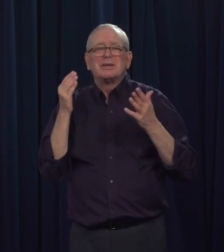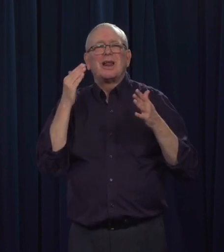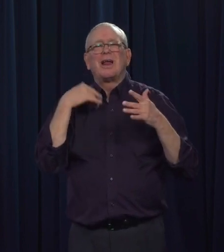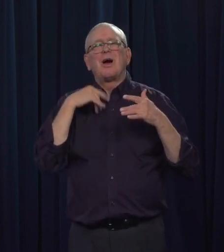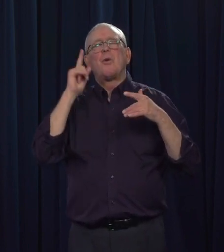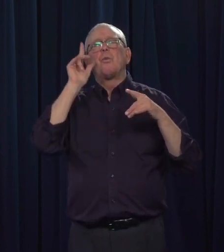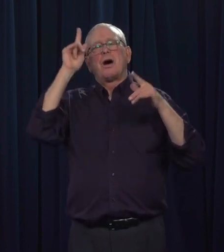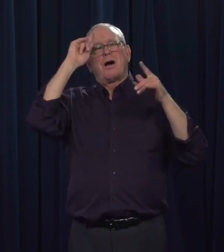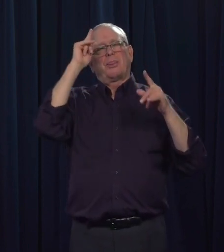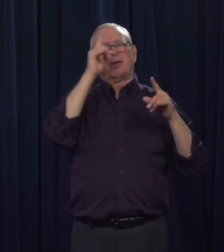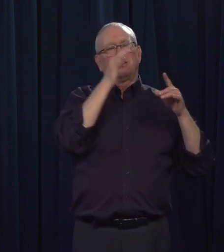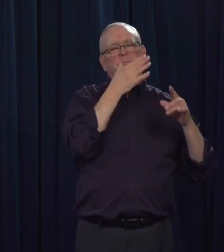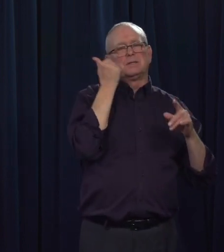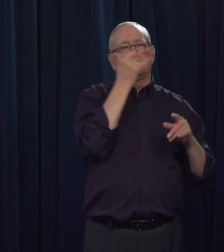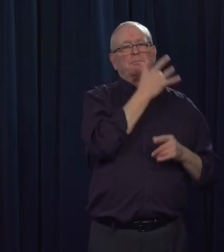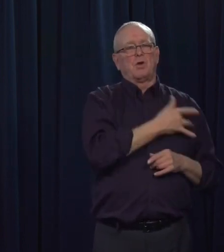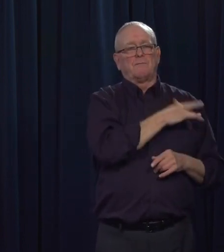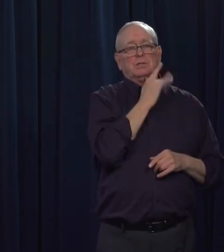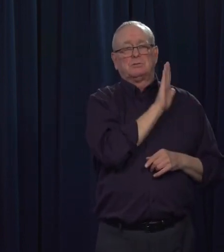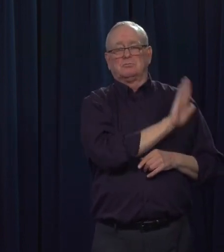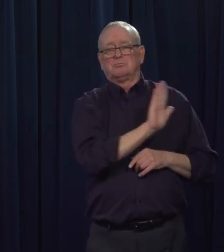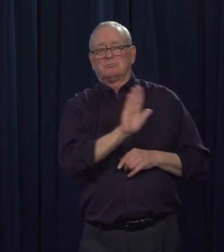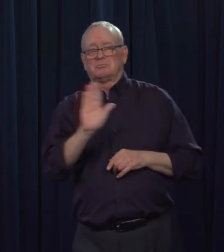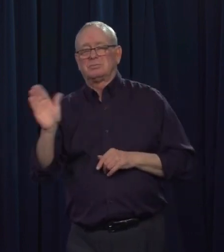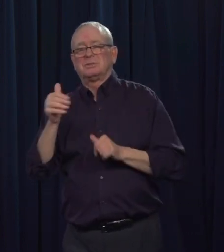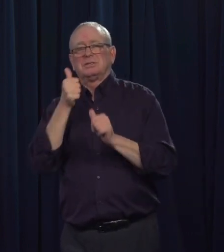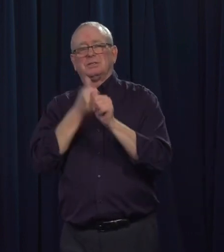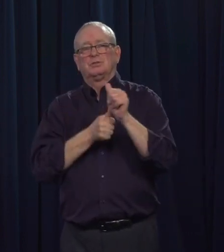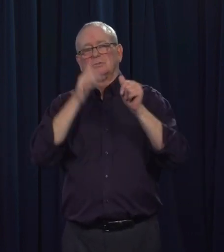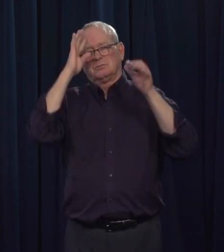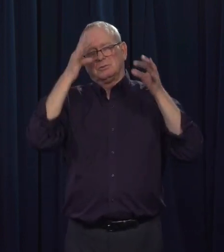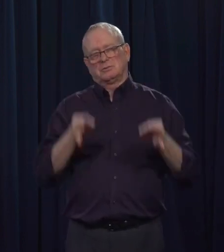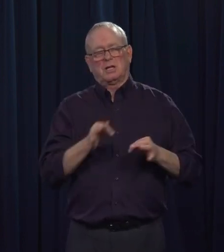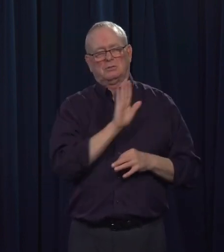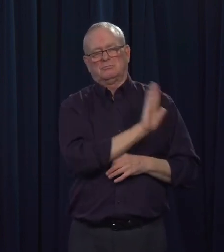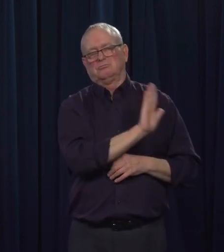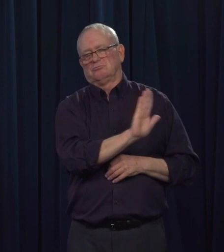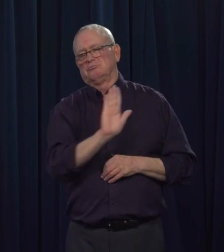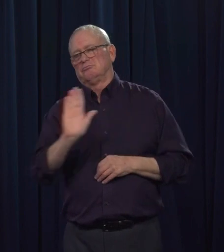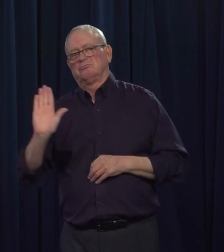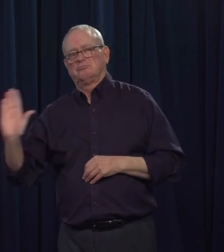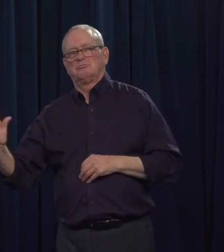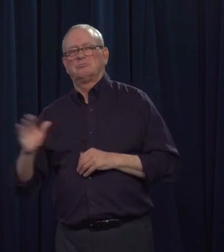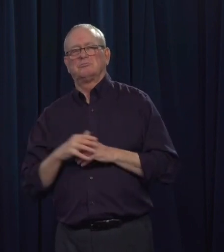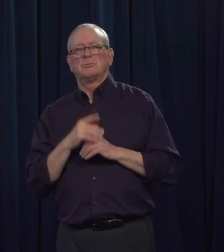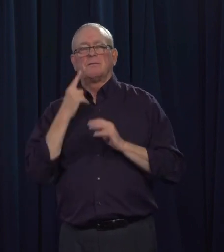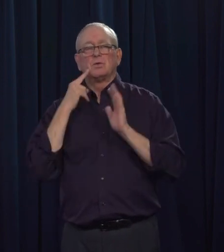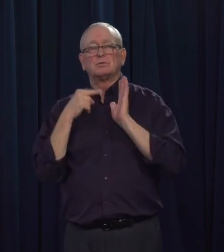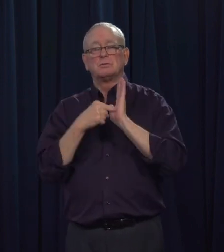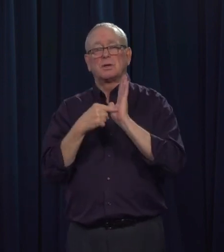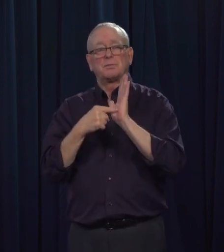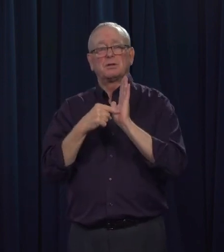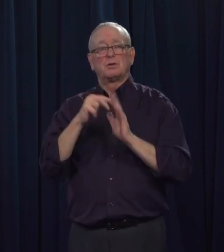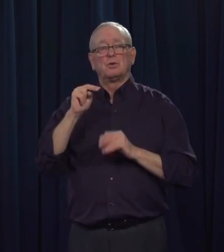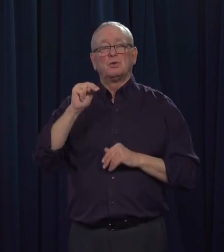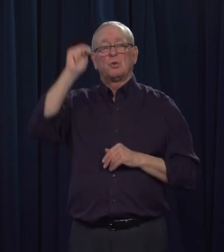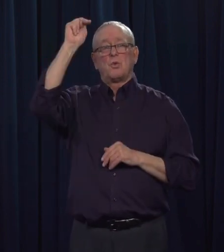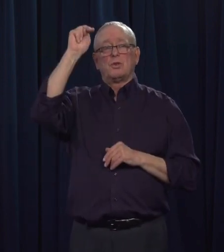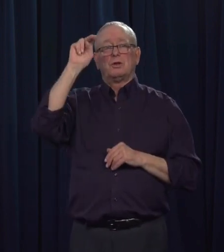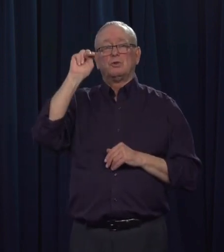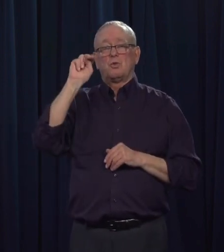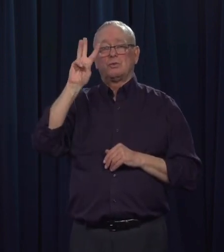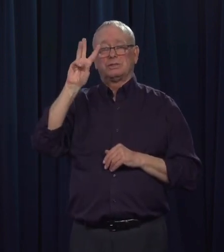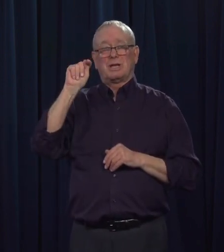province. So some that may, and I know, for example, in the north, in the territories, where they have very few cases and also